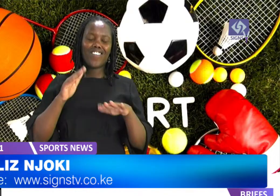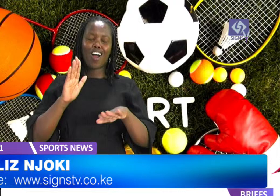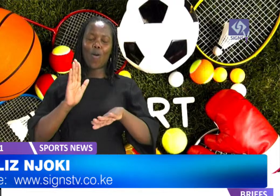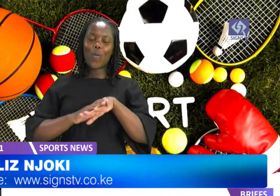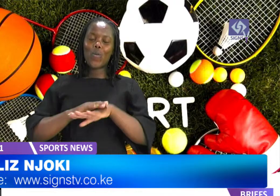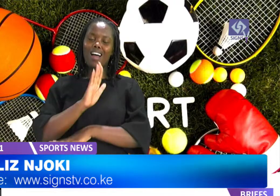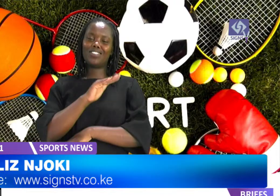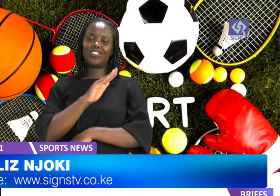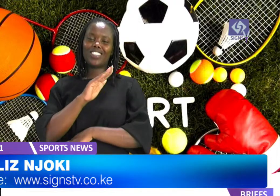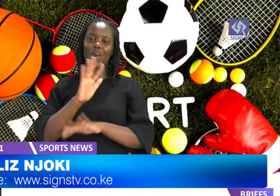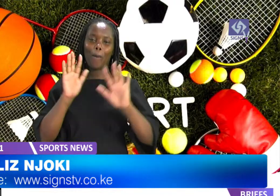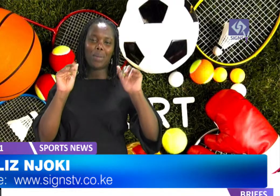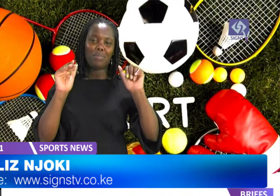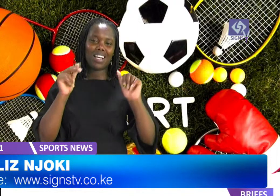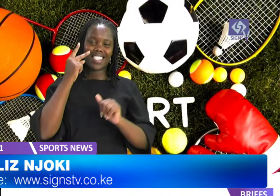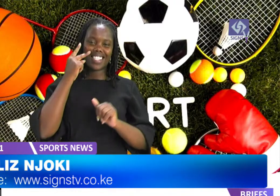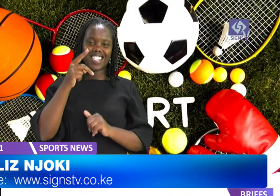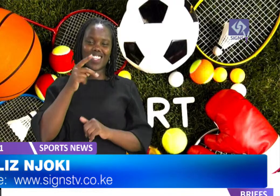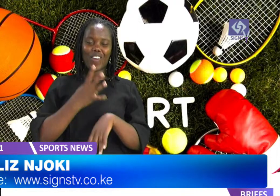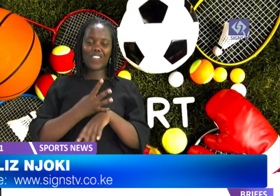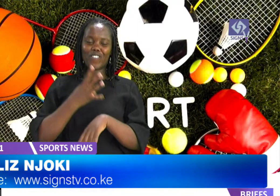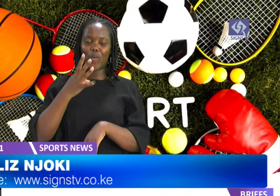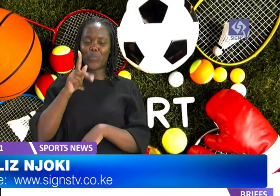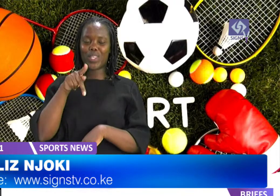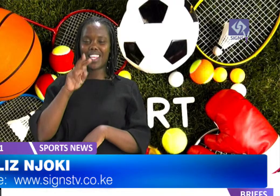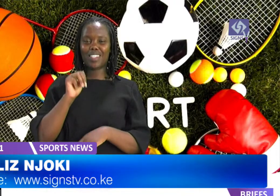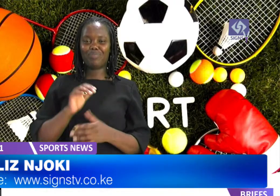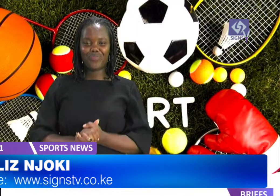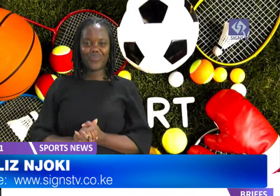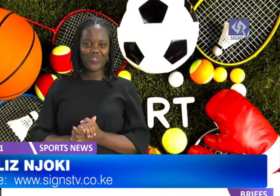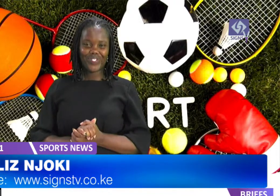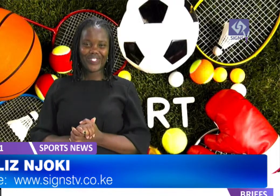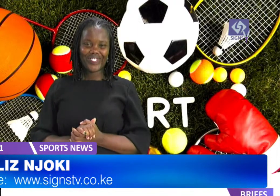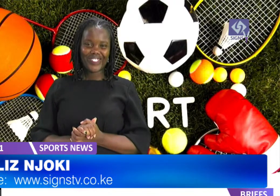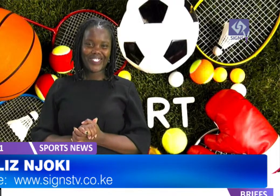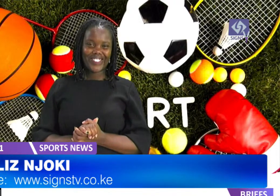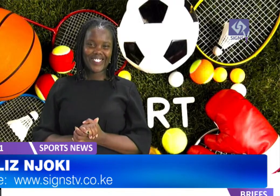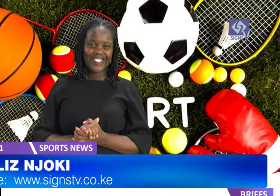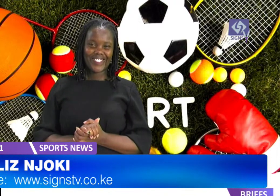sign language interpreter voicing has been Jedida Wafula. Have a lovely afternoon, and let's